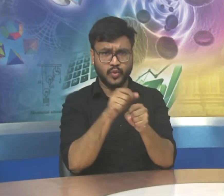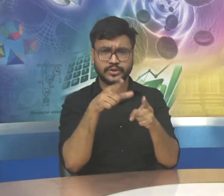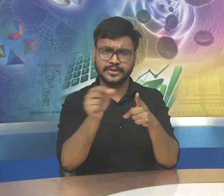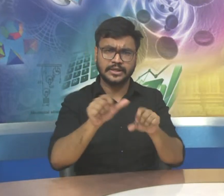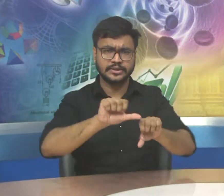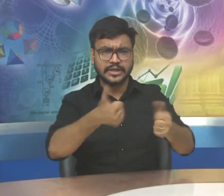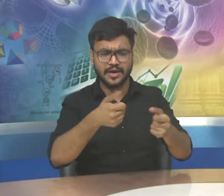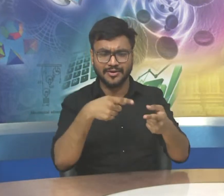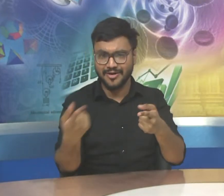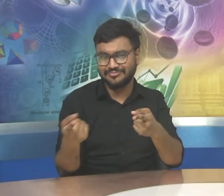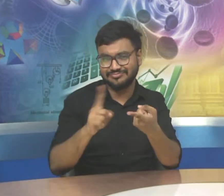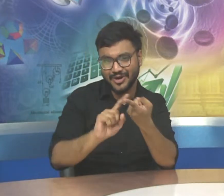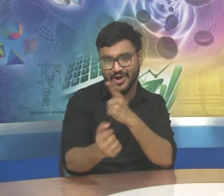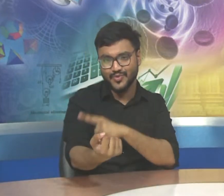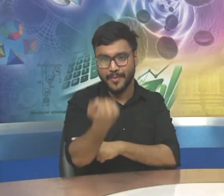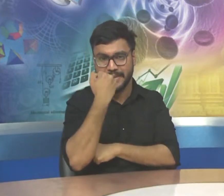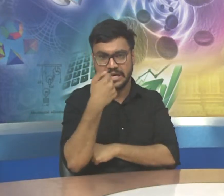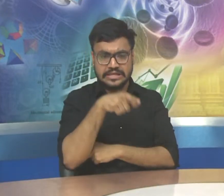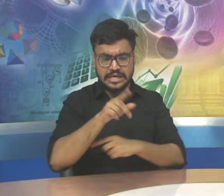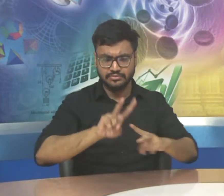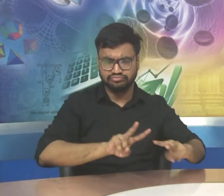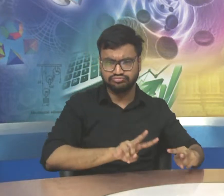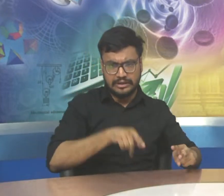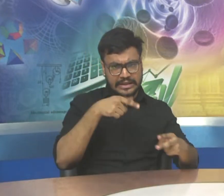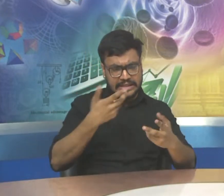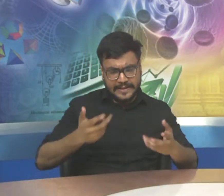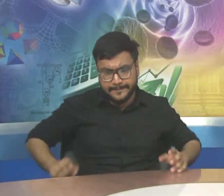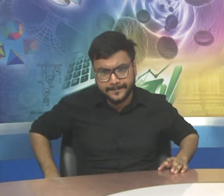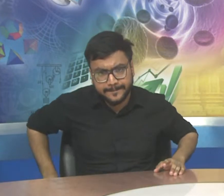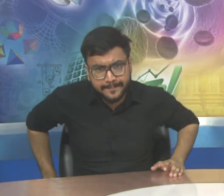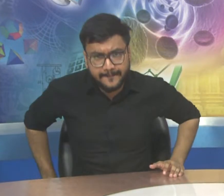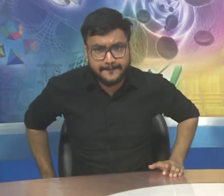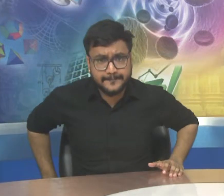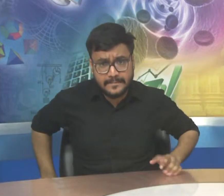Now we will learn the relationship between the work and energy.